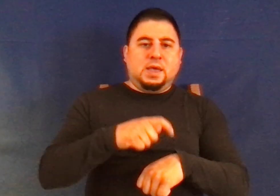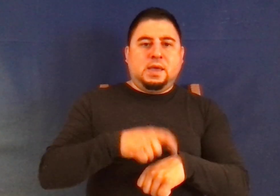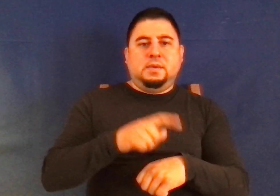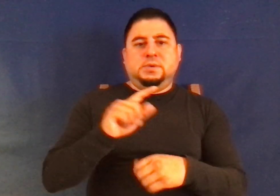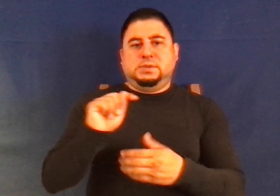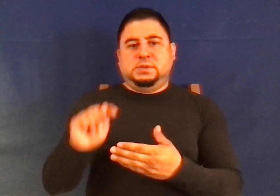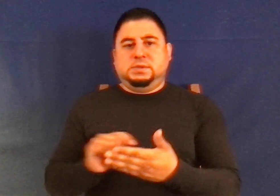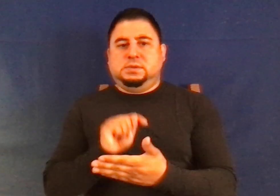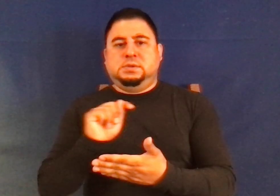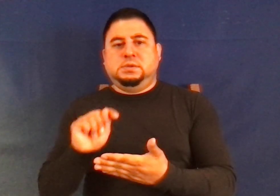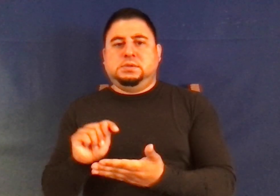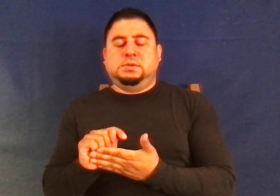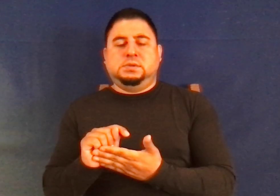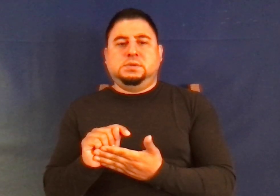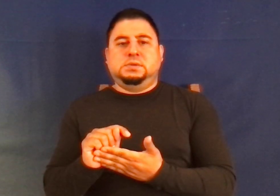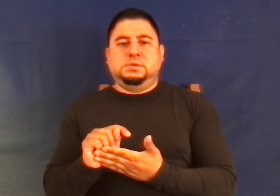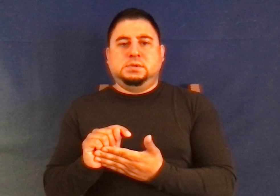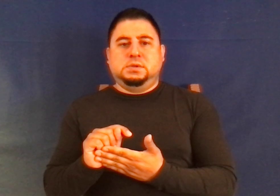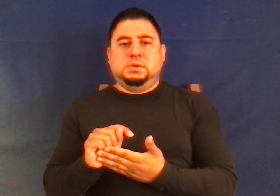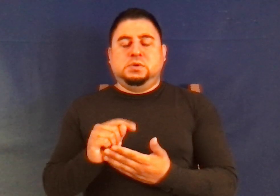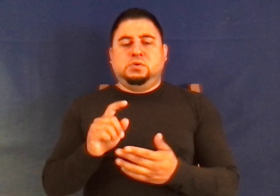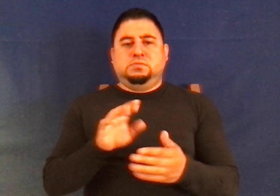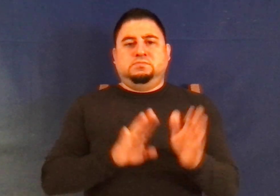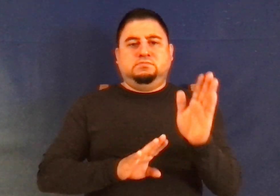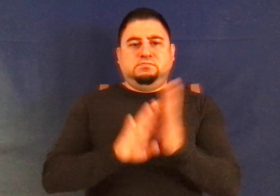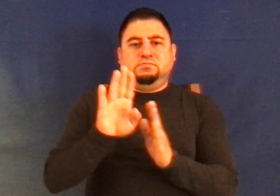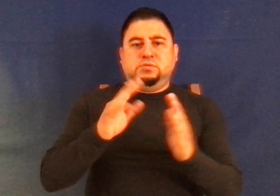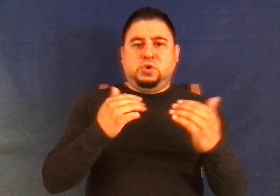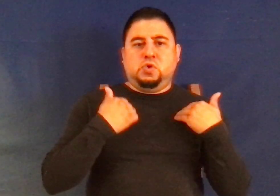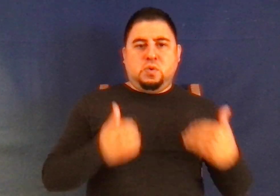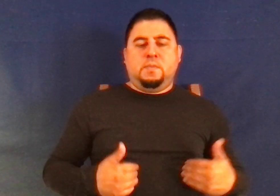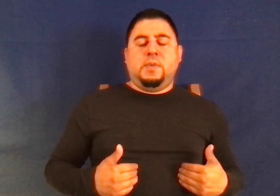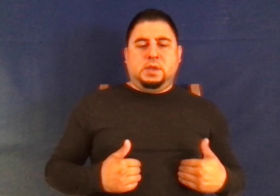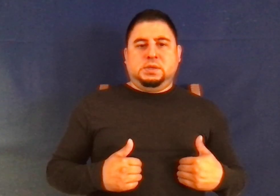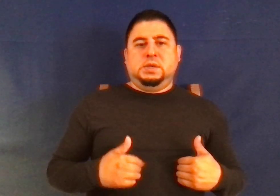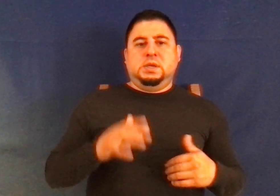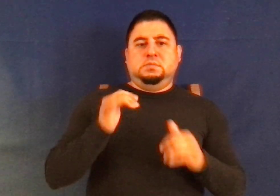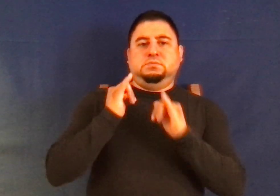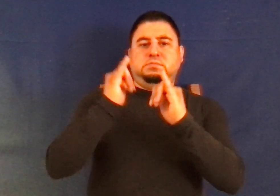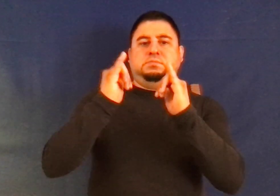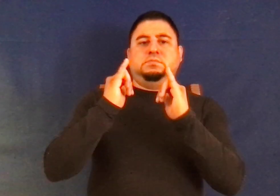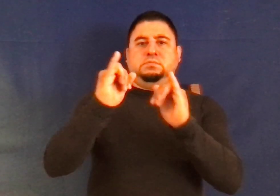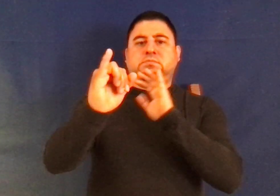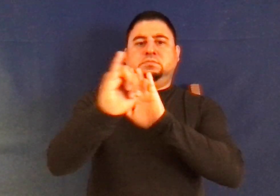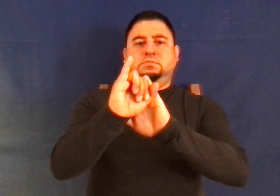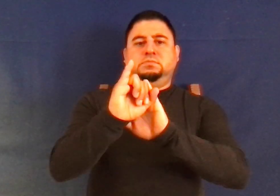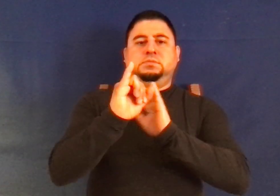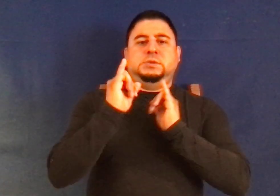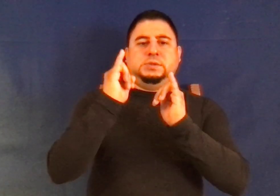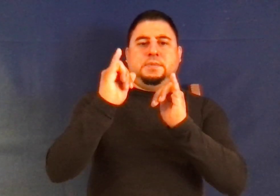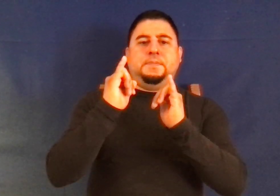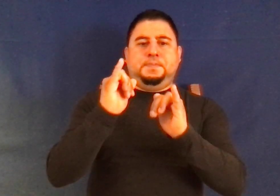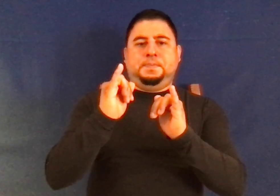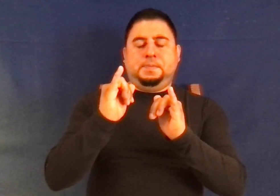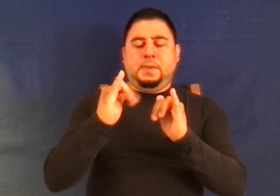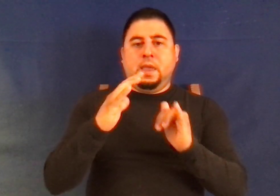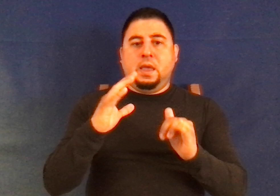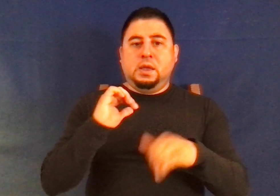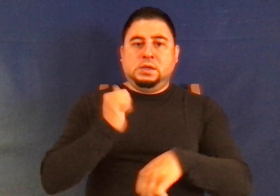seasons. You formed humans in your own image and set humanity over